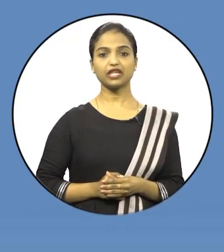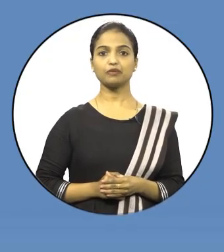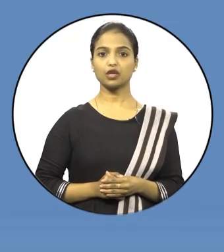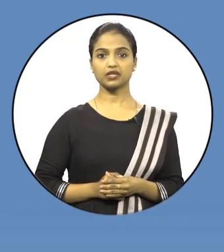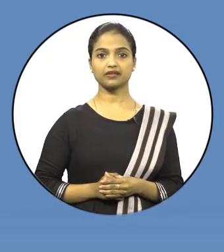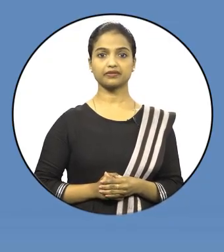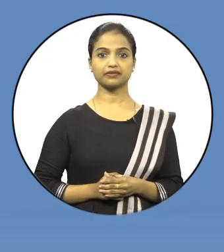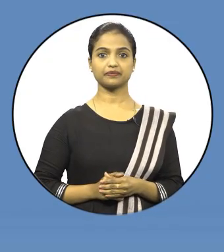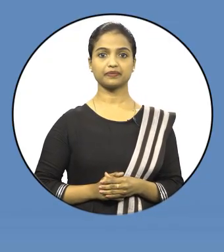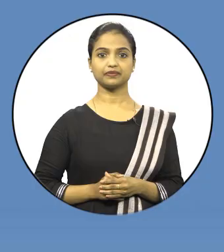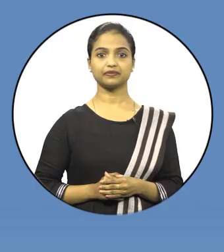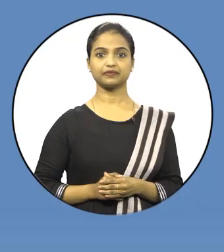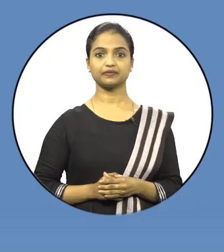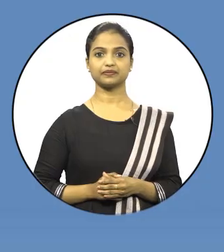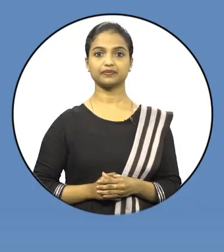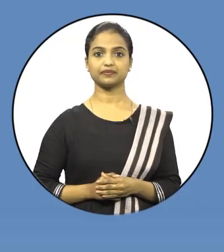Vana Mahotsav.